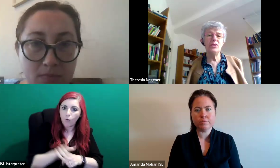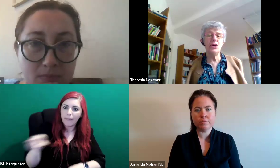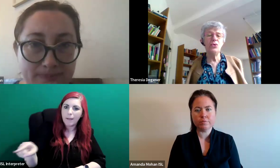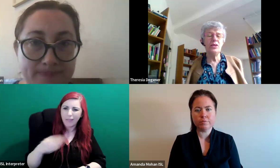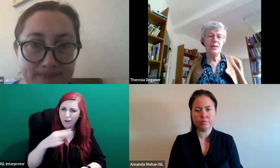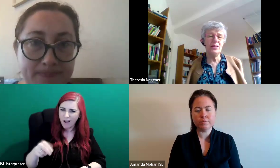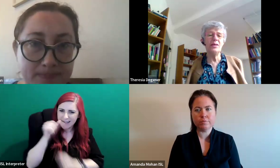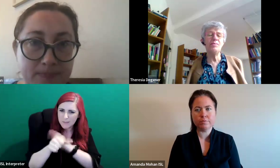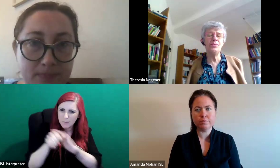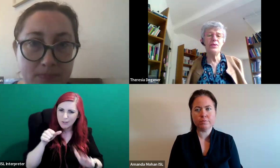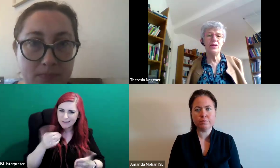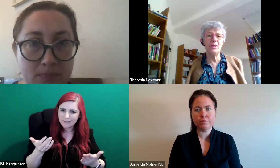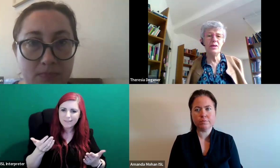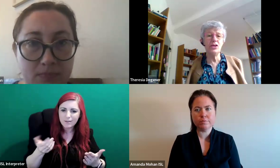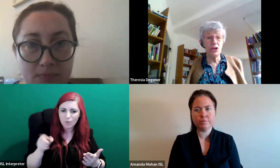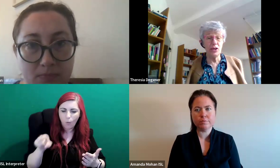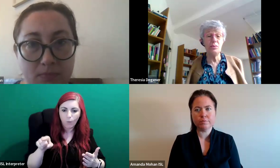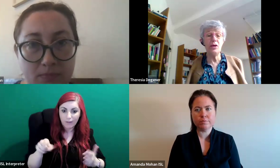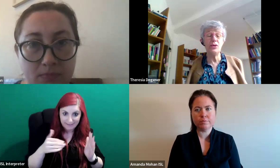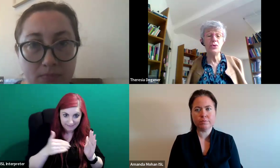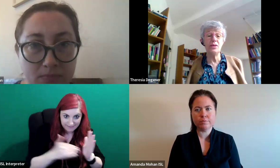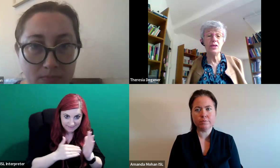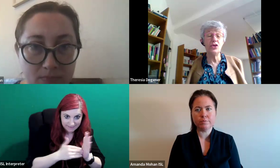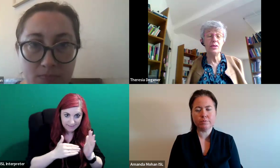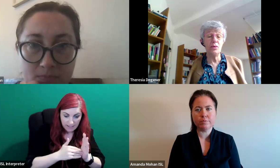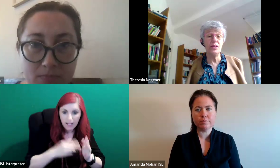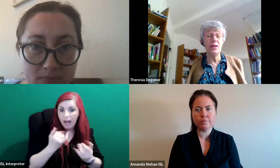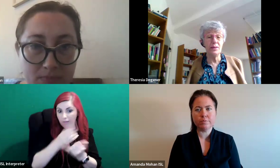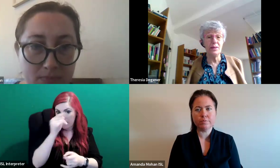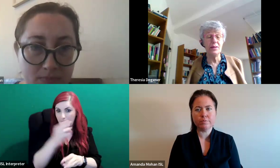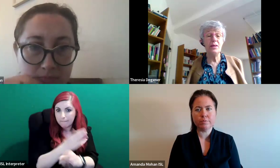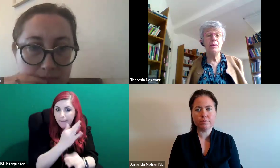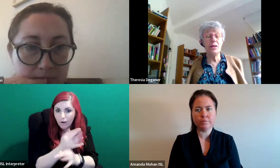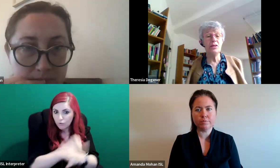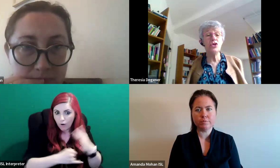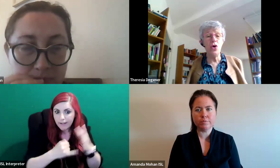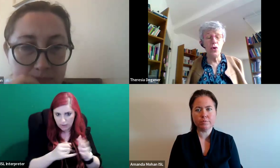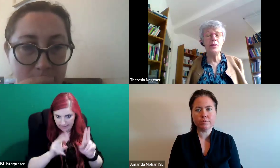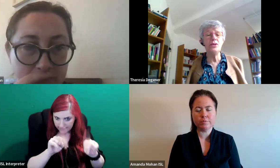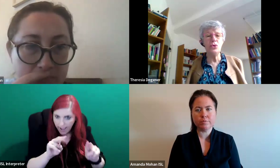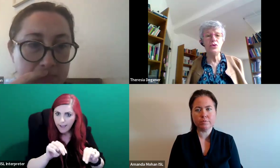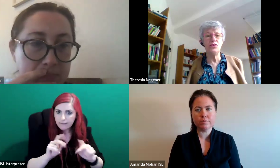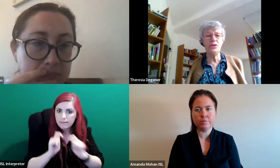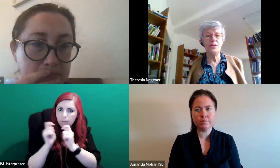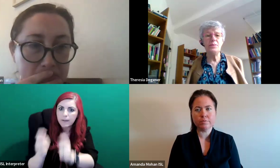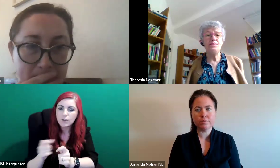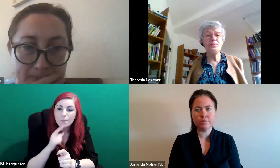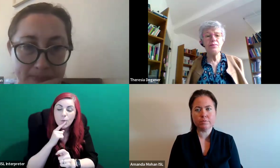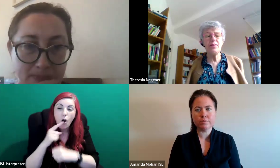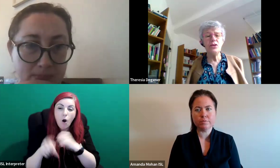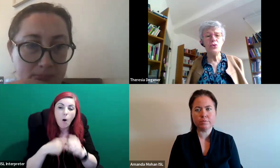experts. So yes, especially to parents organizations, the committee listens, but it is always